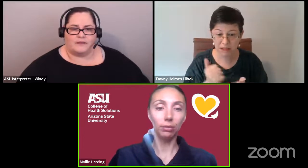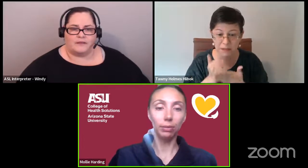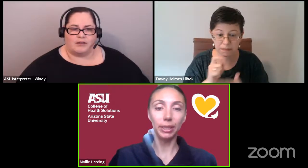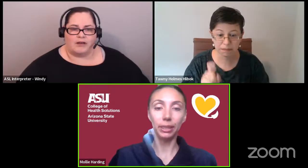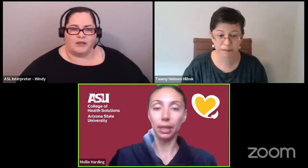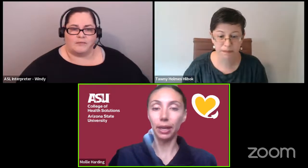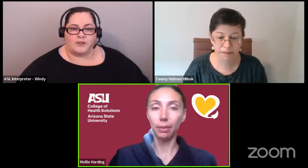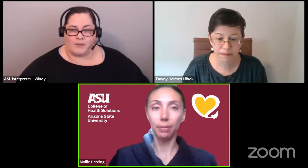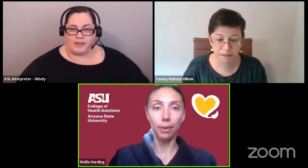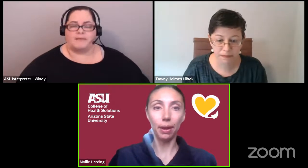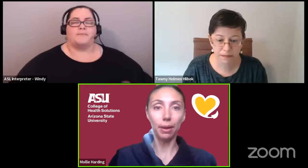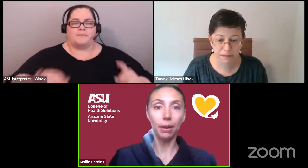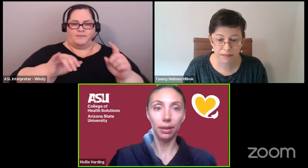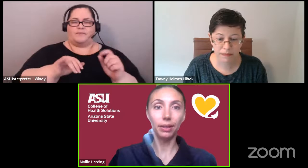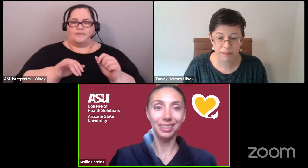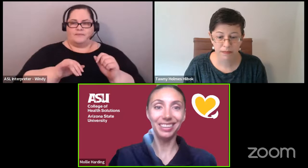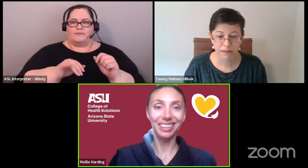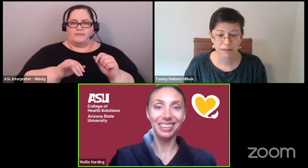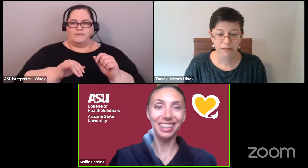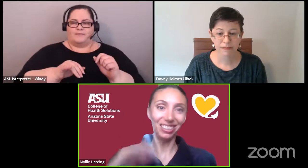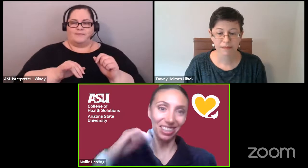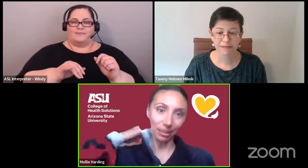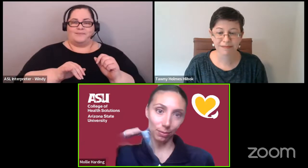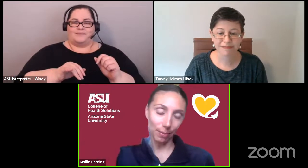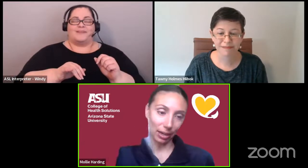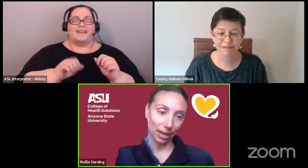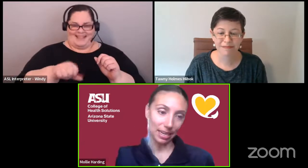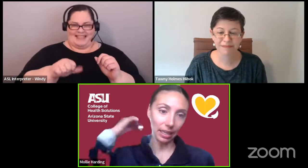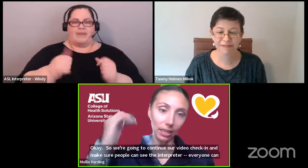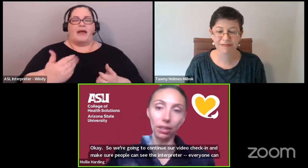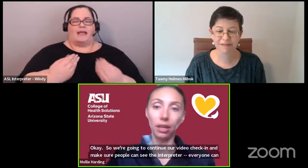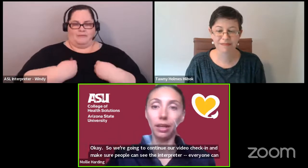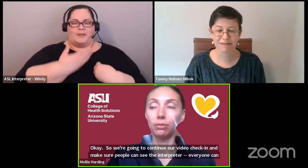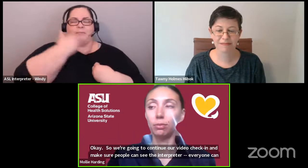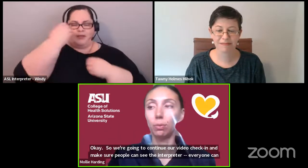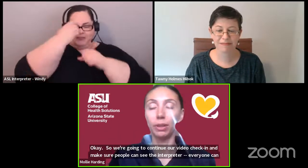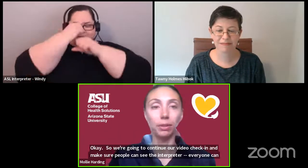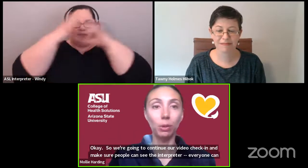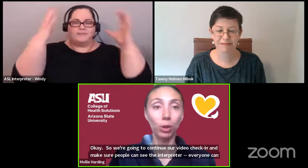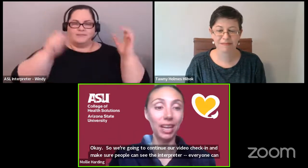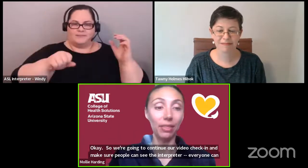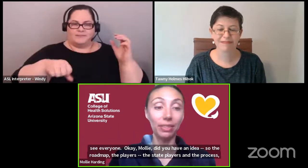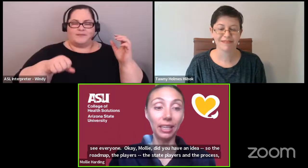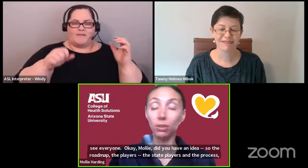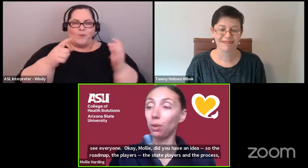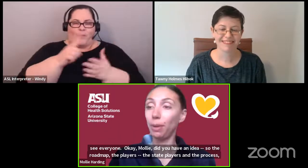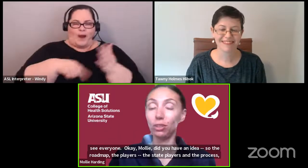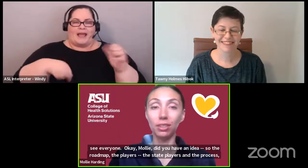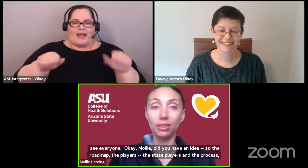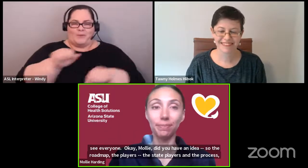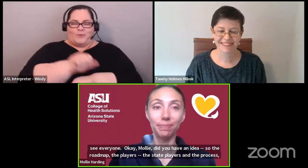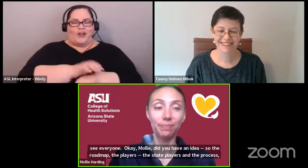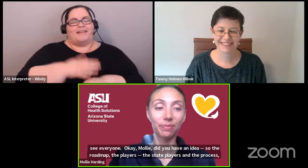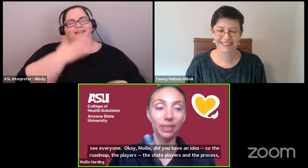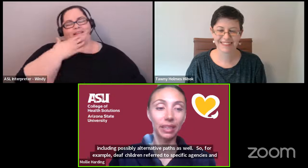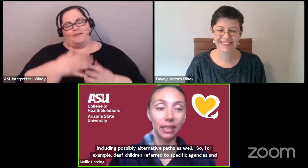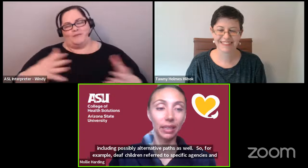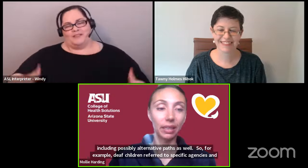Great. That gives me, So Molly. yes, that gives me a better idea of what to be working on. Thank you so